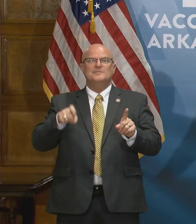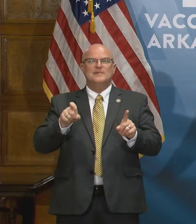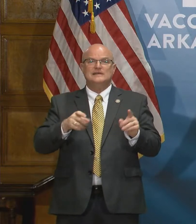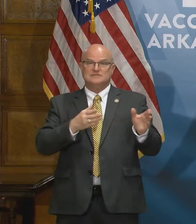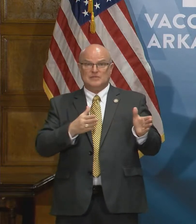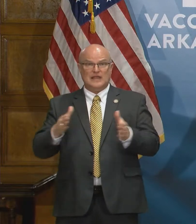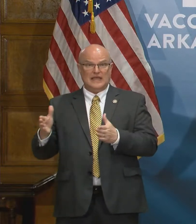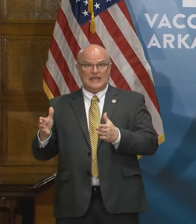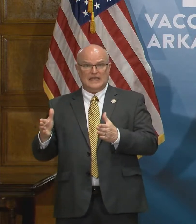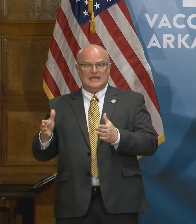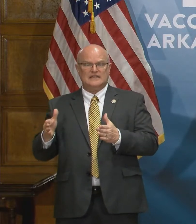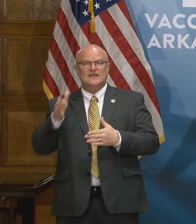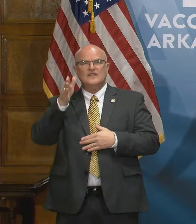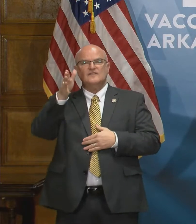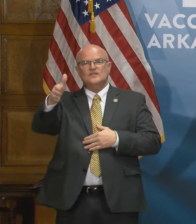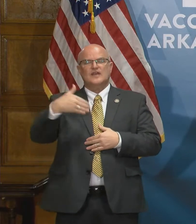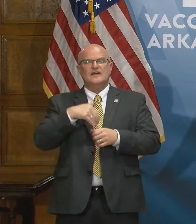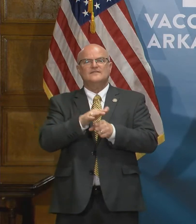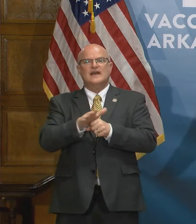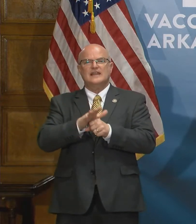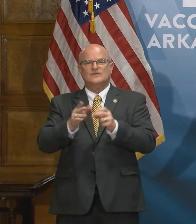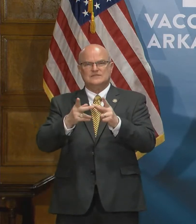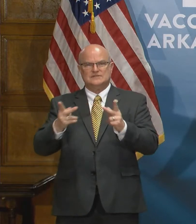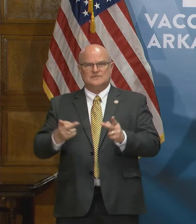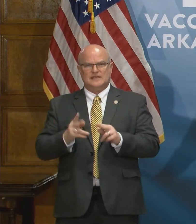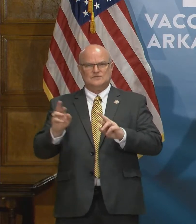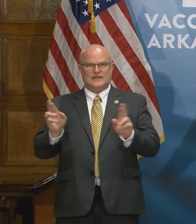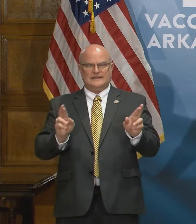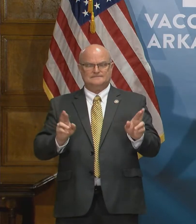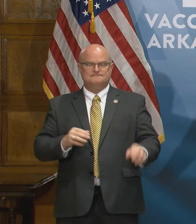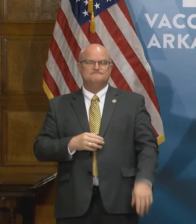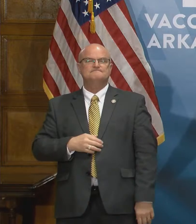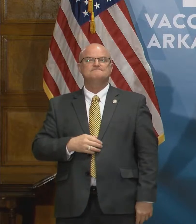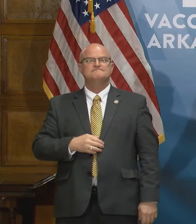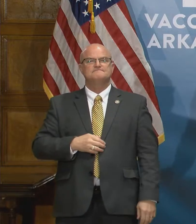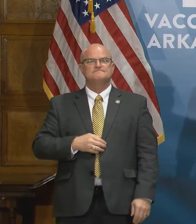to plan on that future and have adequate space.